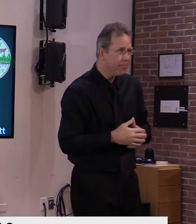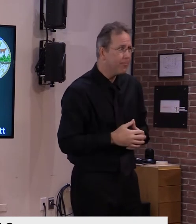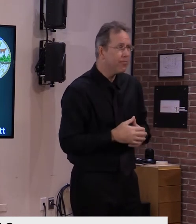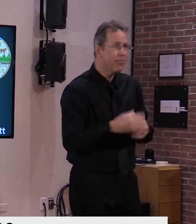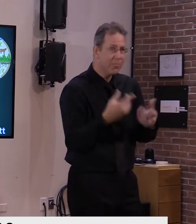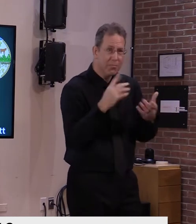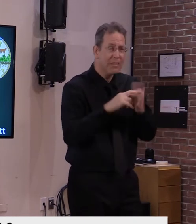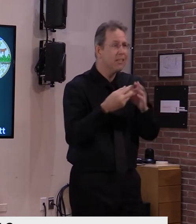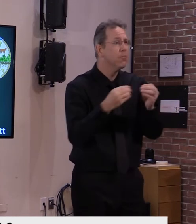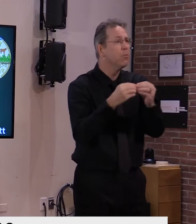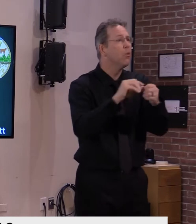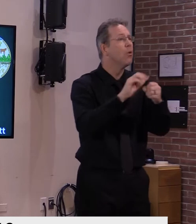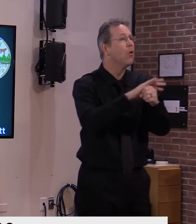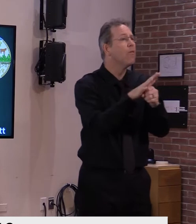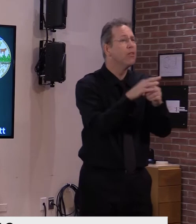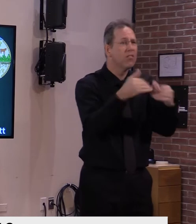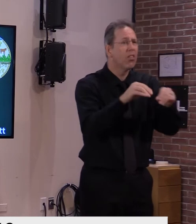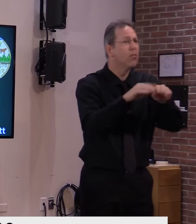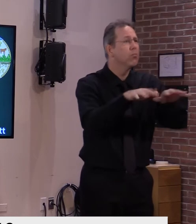the steps we've taken.